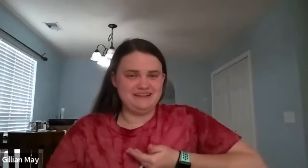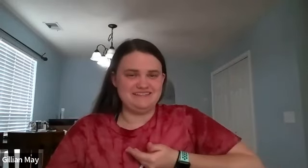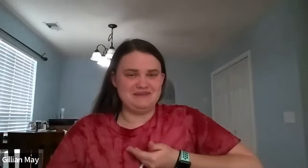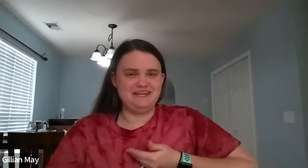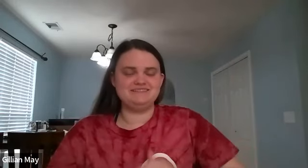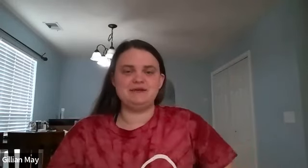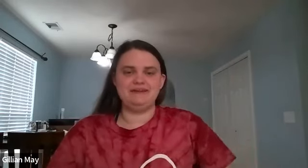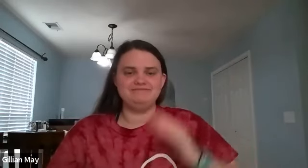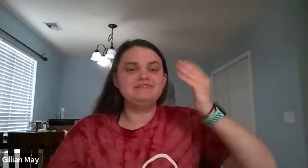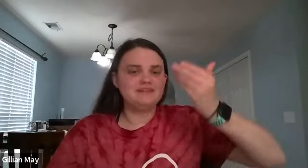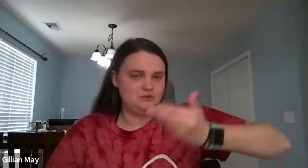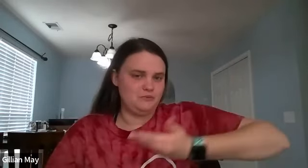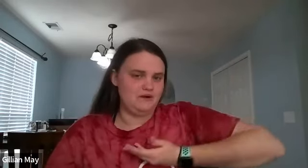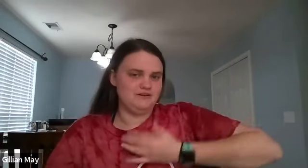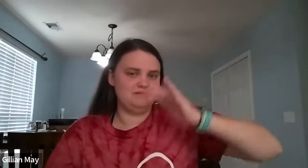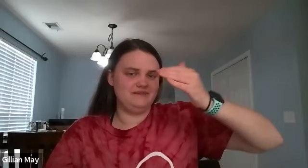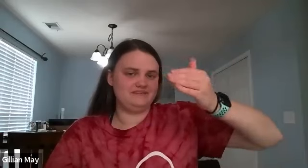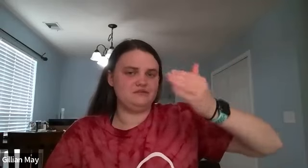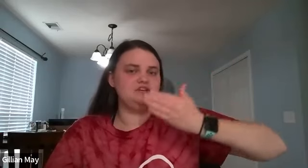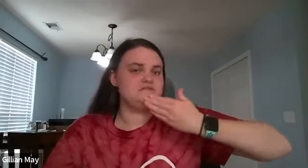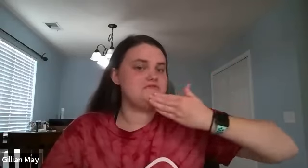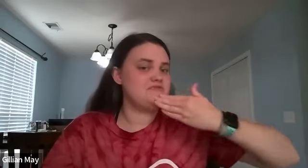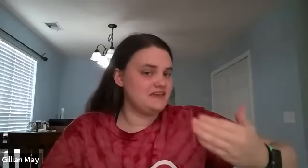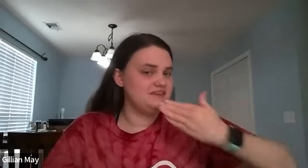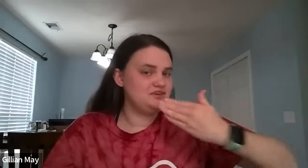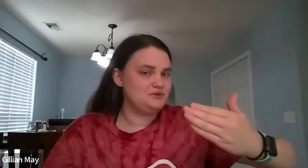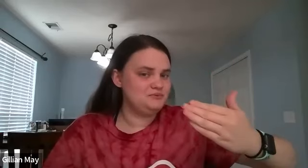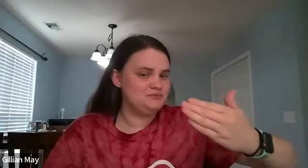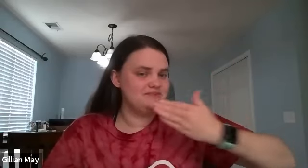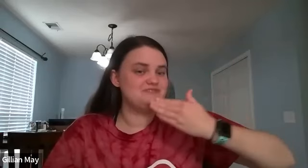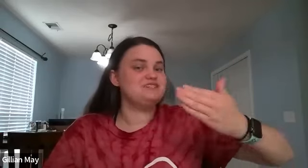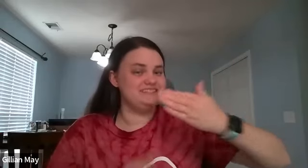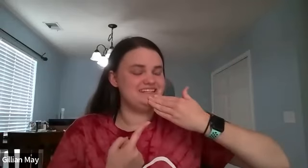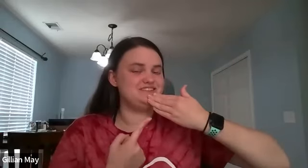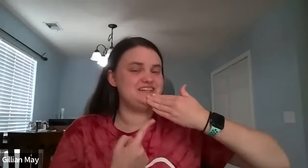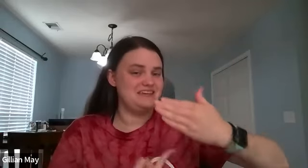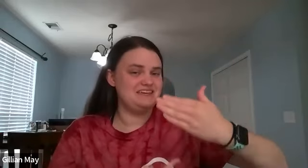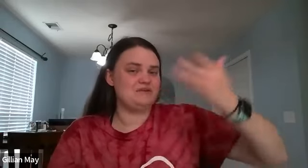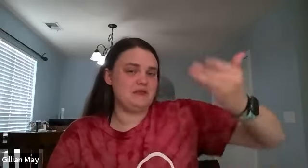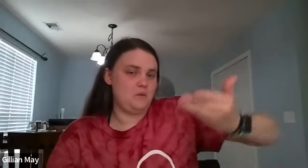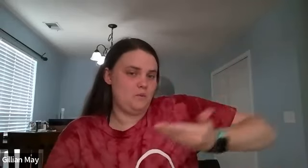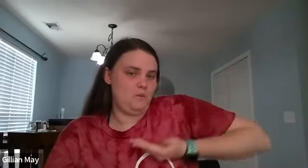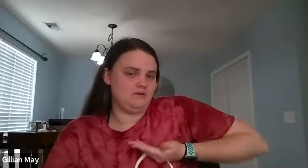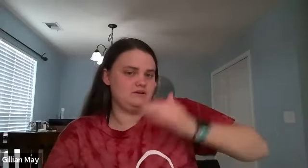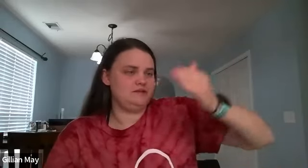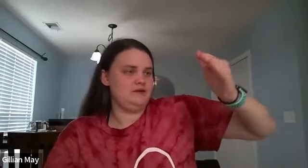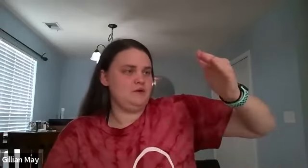that immediately. It was like, wait, you're welcome. So like you have thank you. That's what she did. So she did thank you and then welcome.